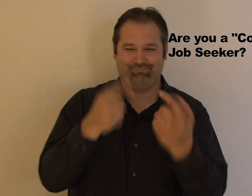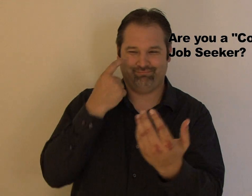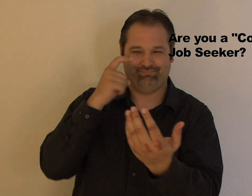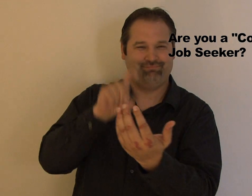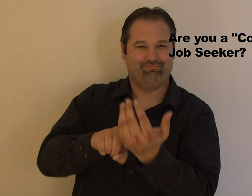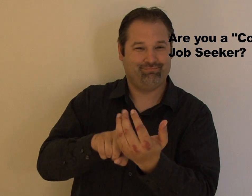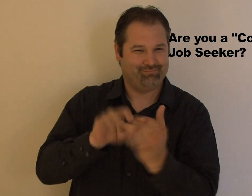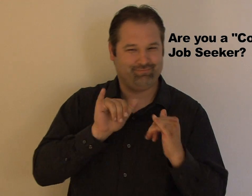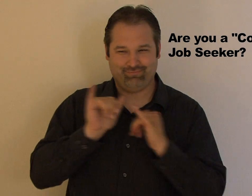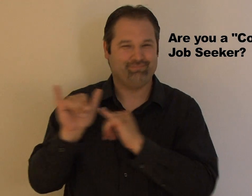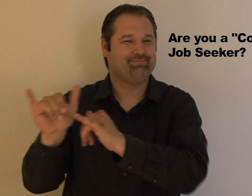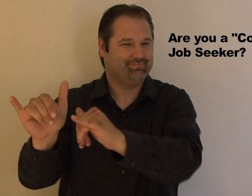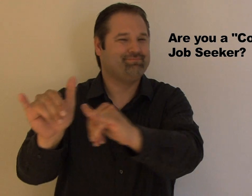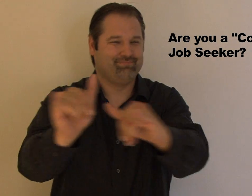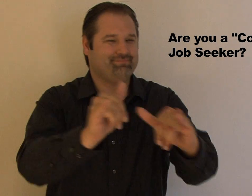the crowd.